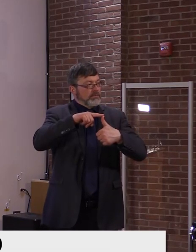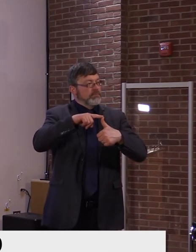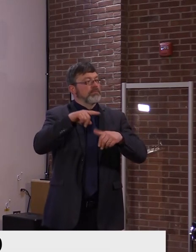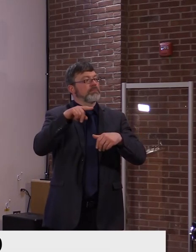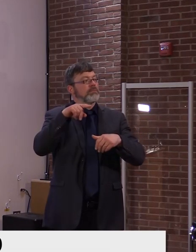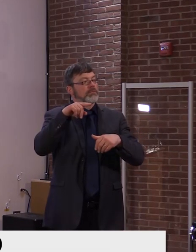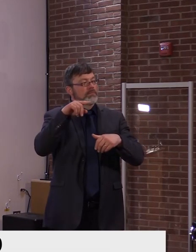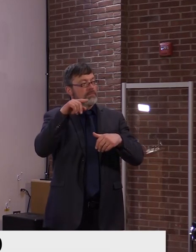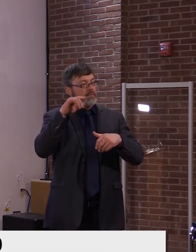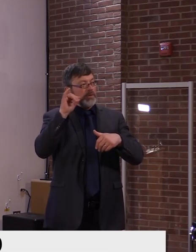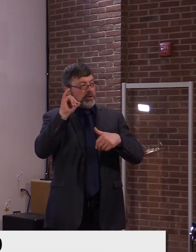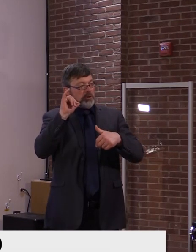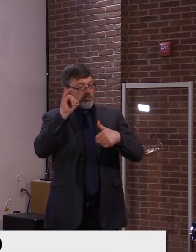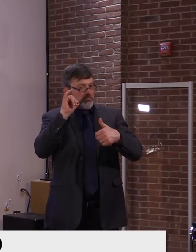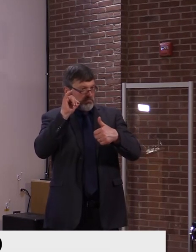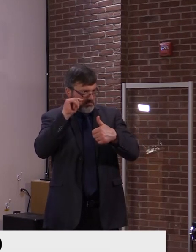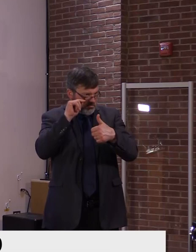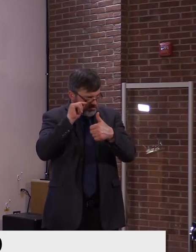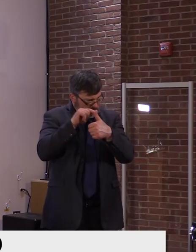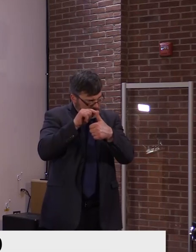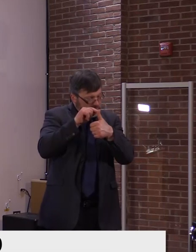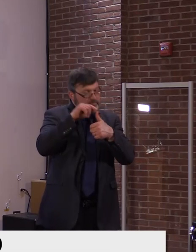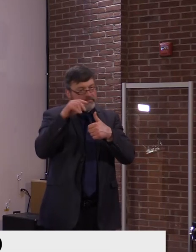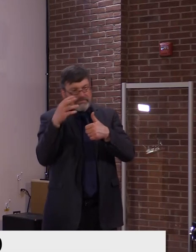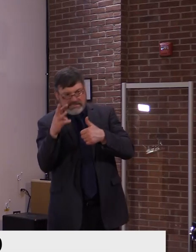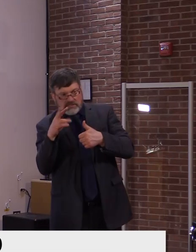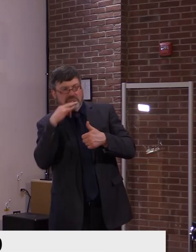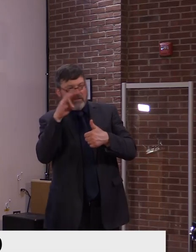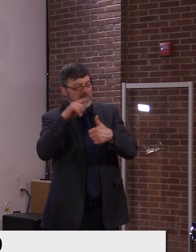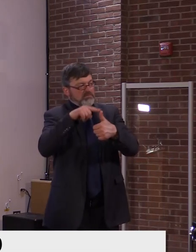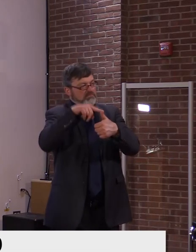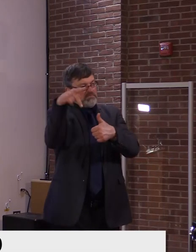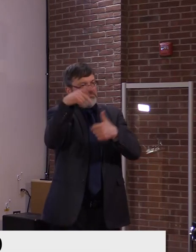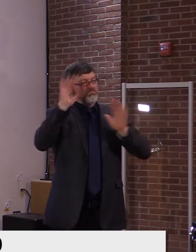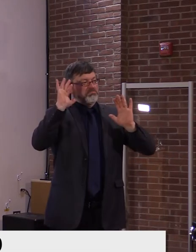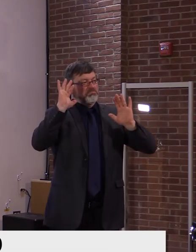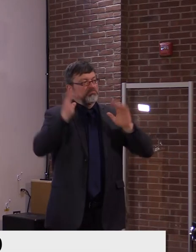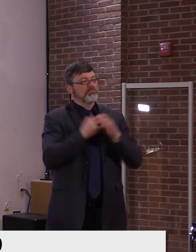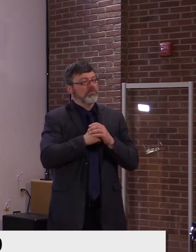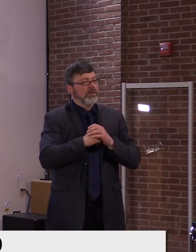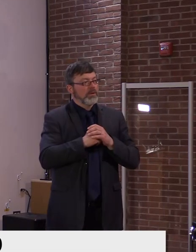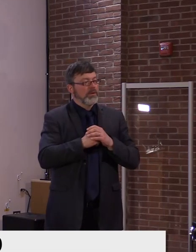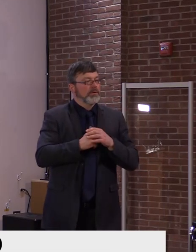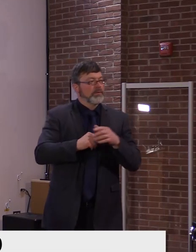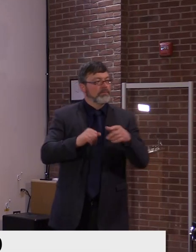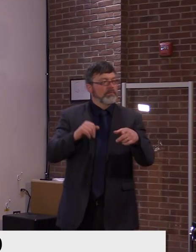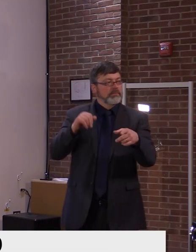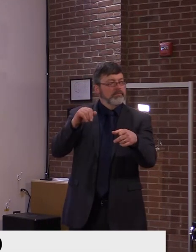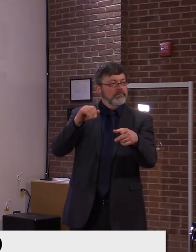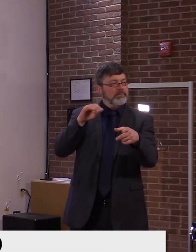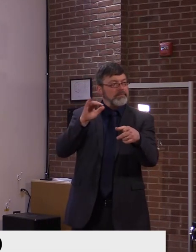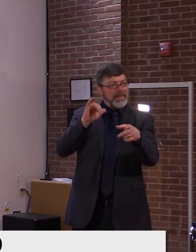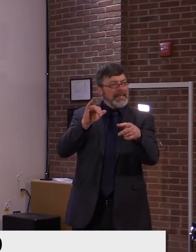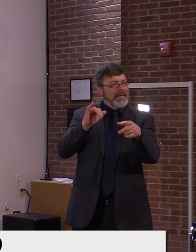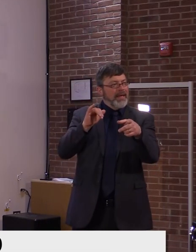about. So how does a parent check that box off and we know it's a parent? Yeah, I mean, it. There's been a lot that